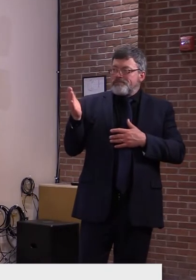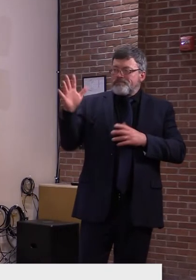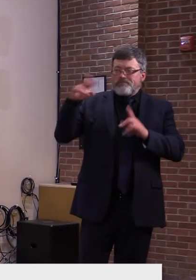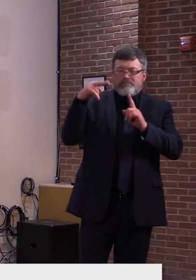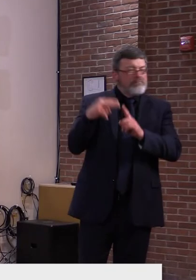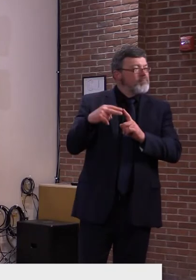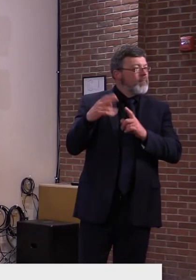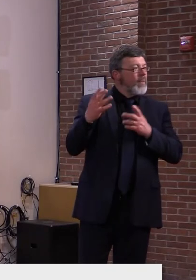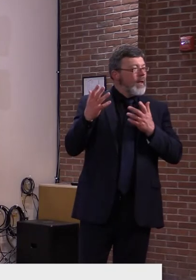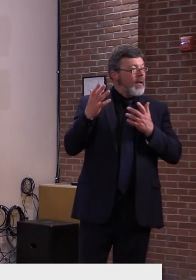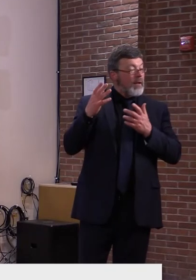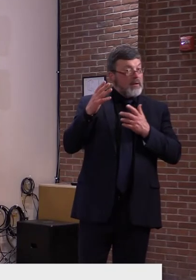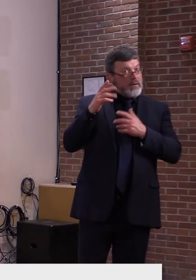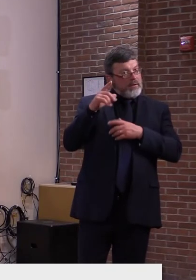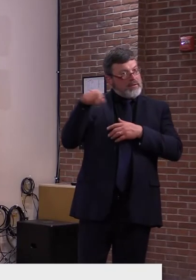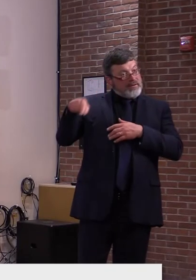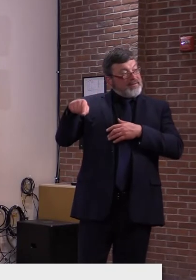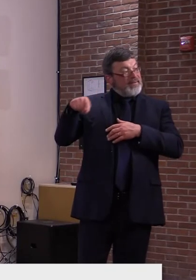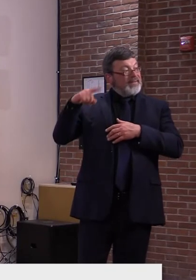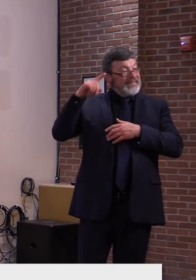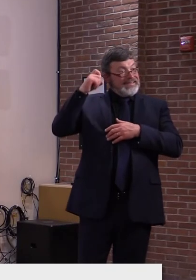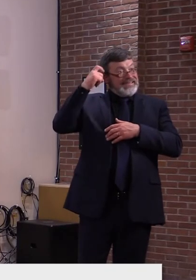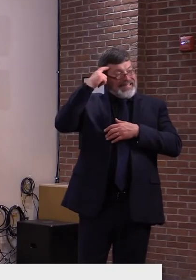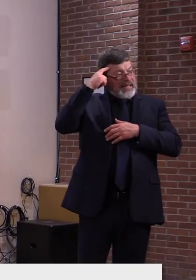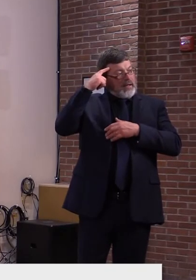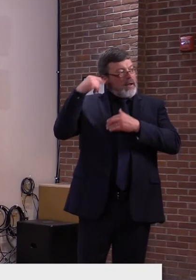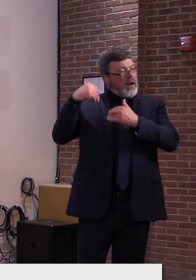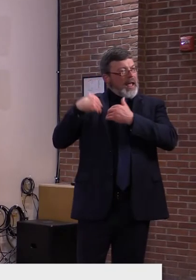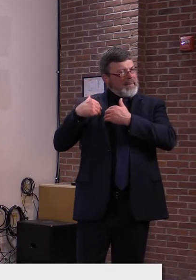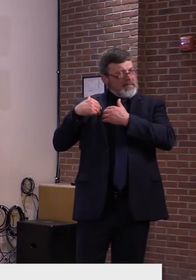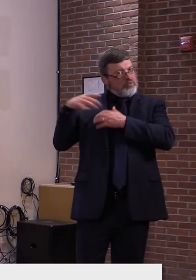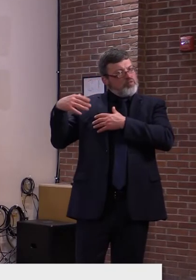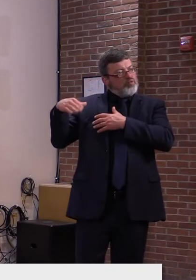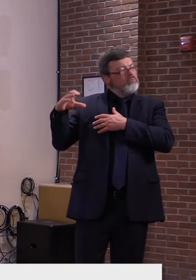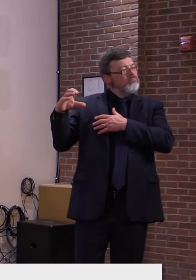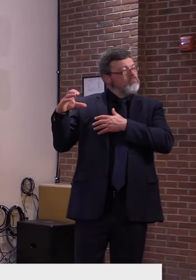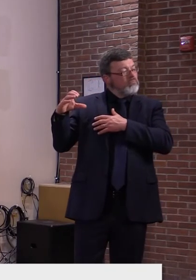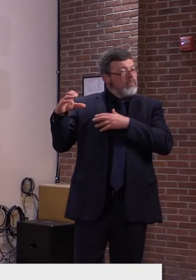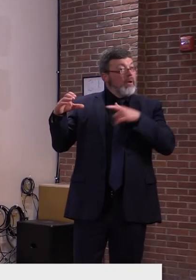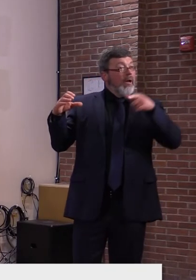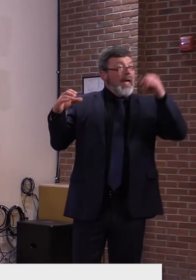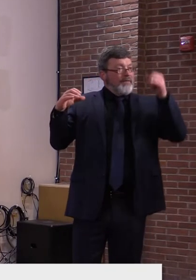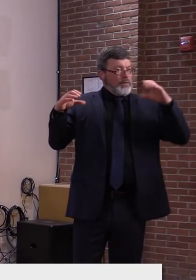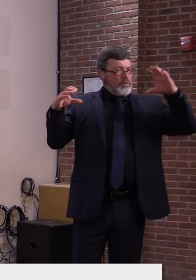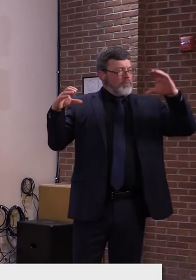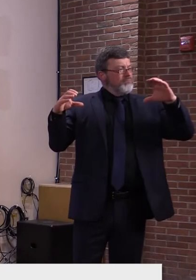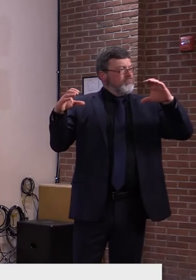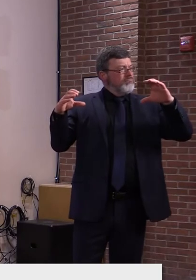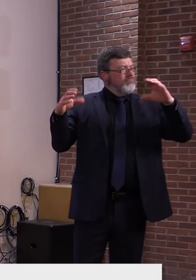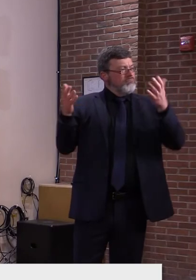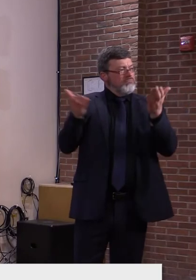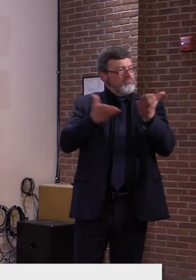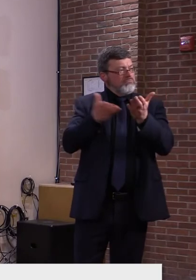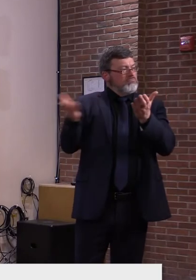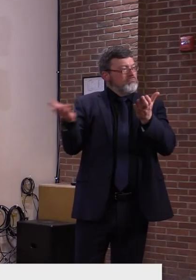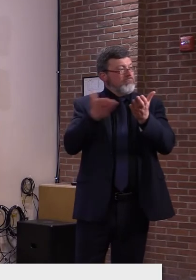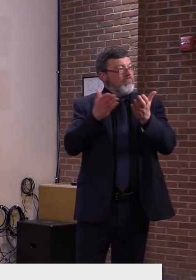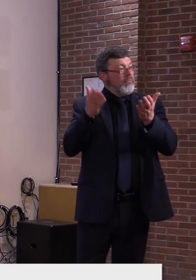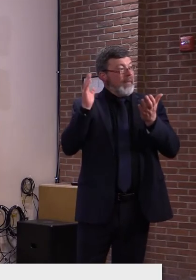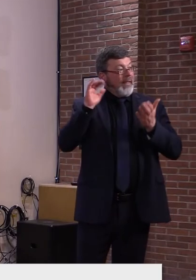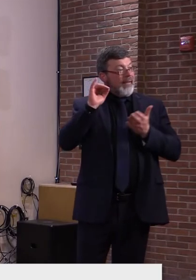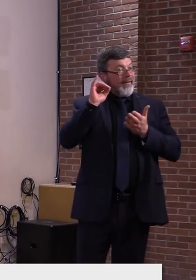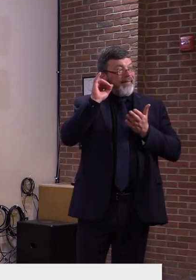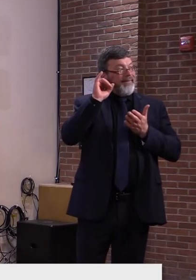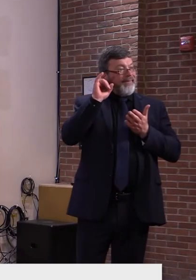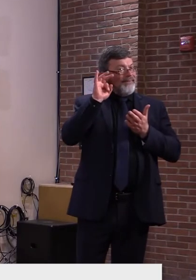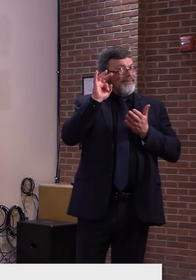individual person, one of the presumptions is that if they went with what you're suggesting, they